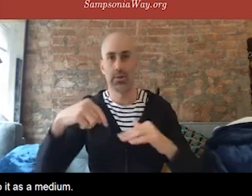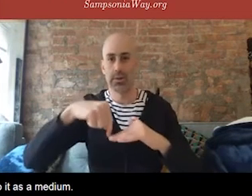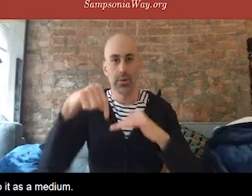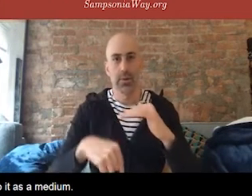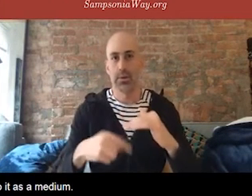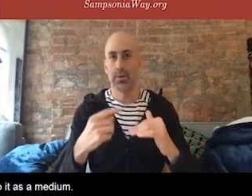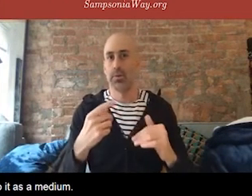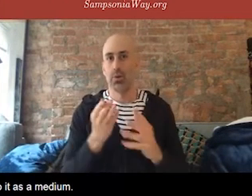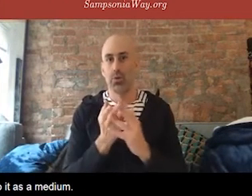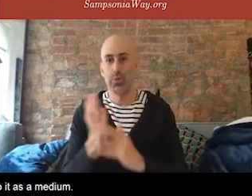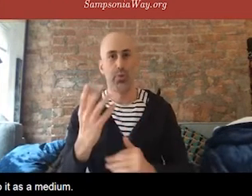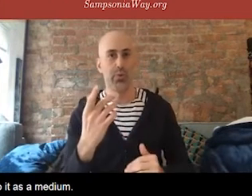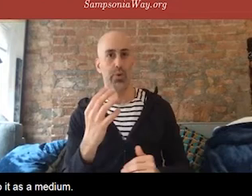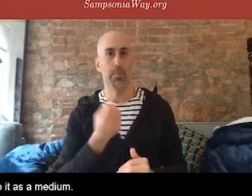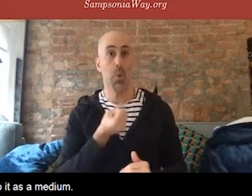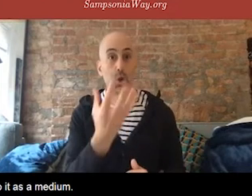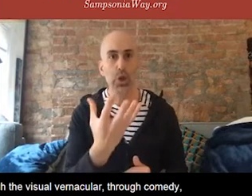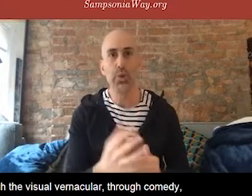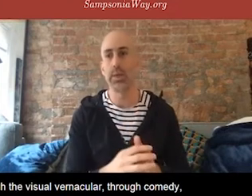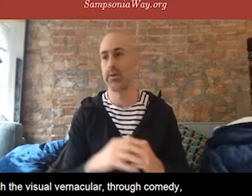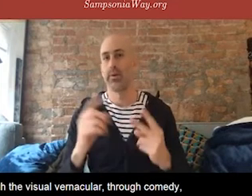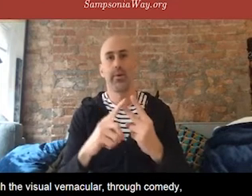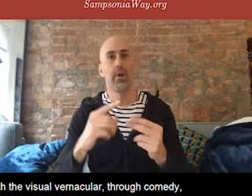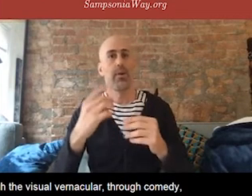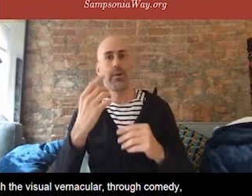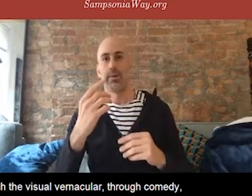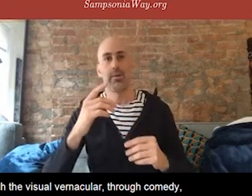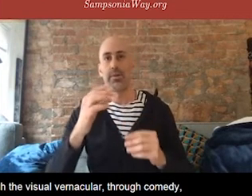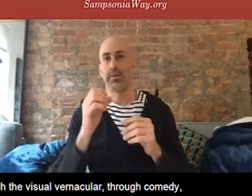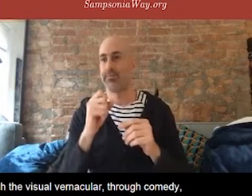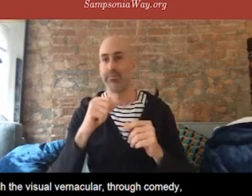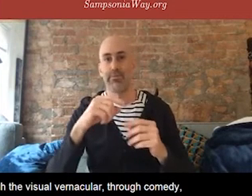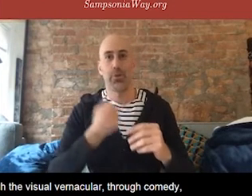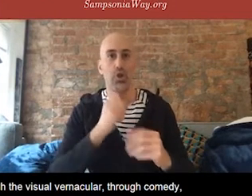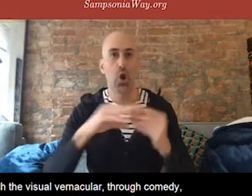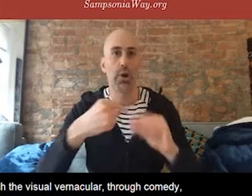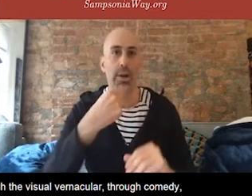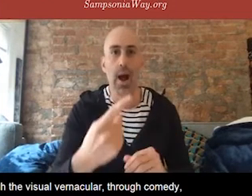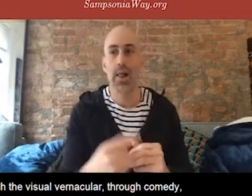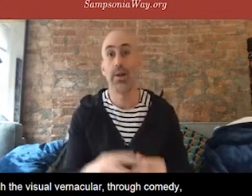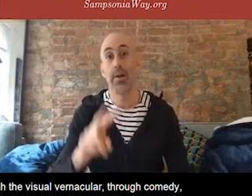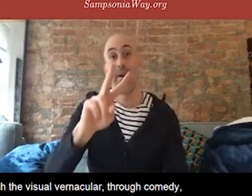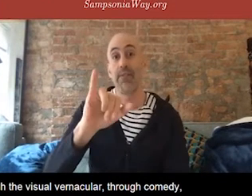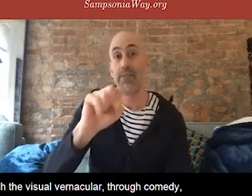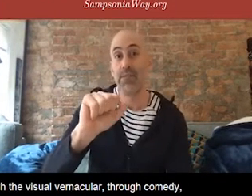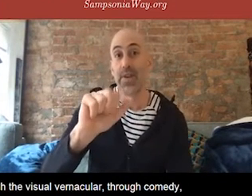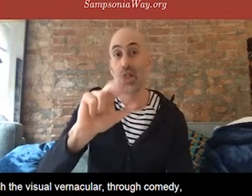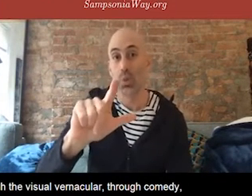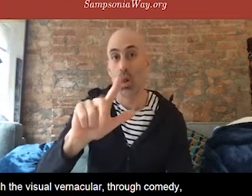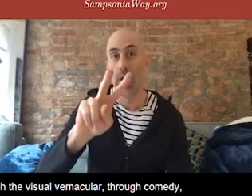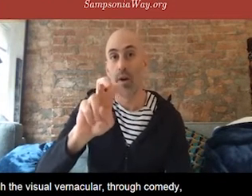but that it has all this variety to it as a medium. And we do that through poetry and